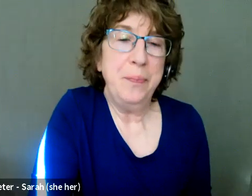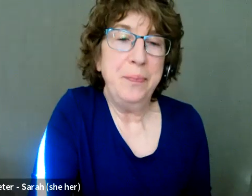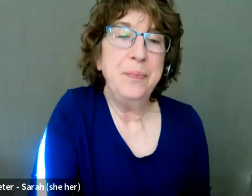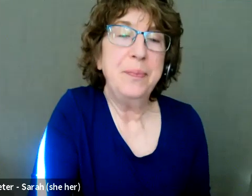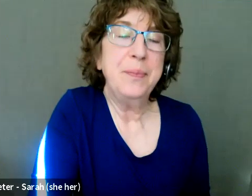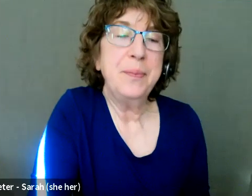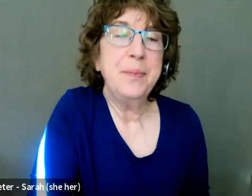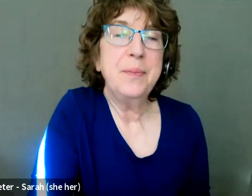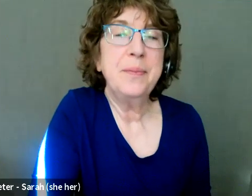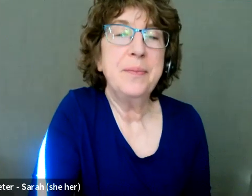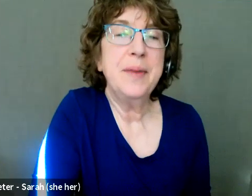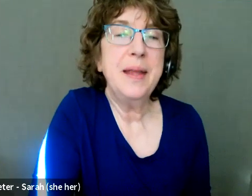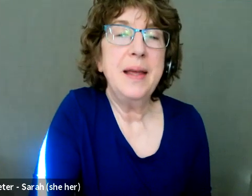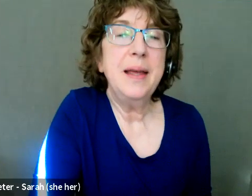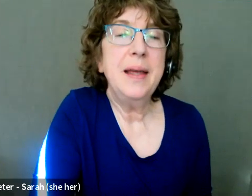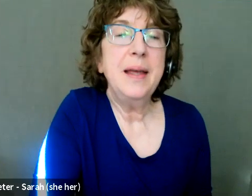Yes, hello.